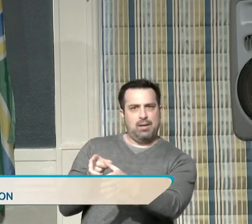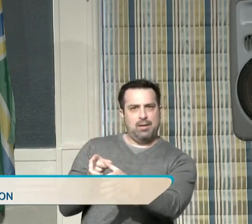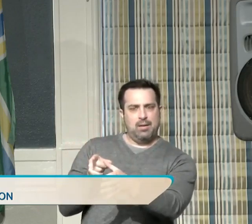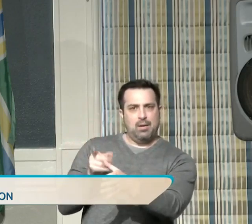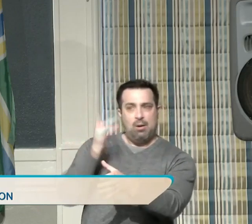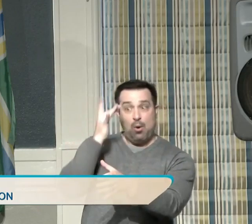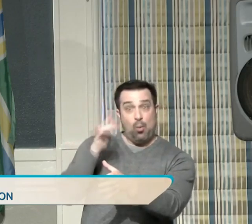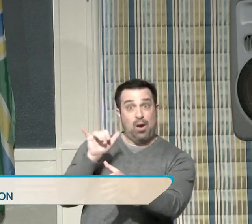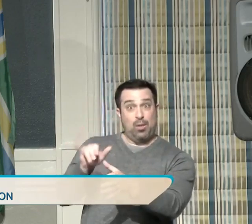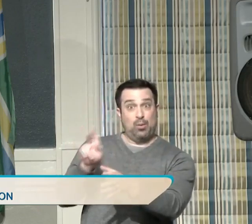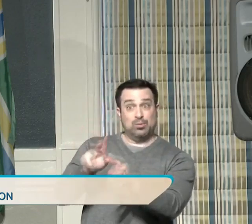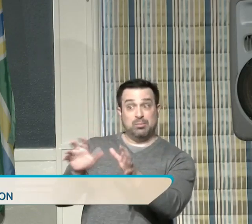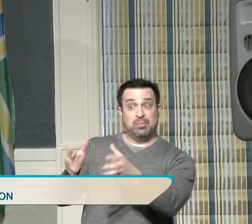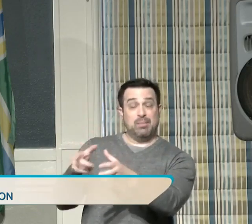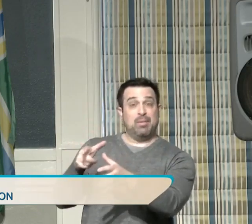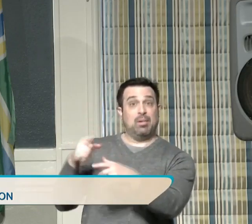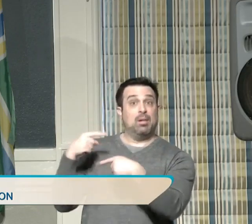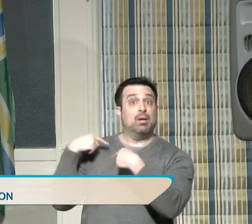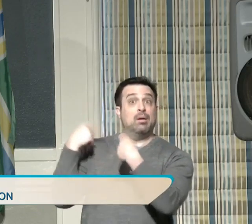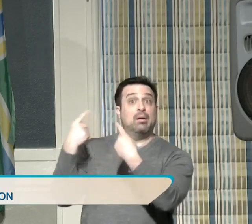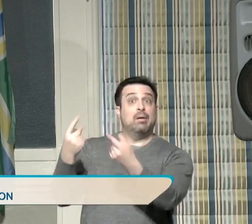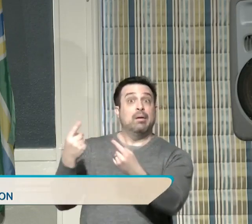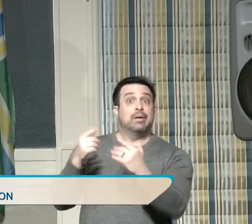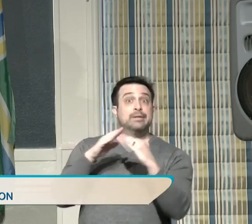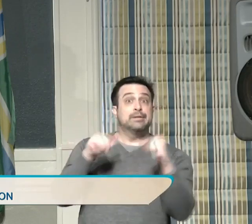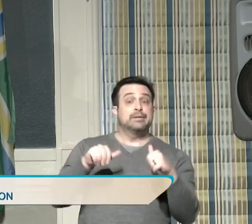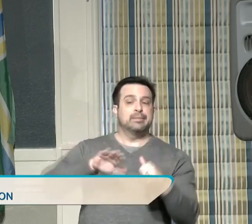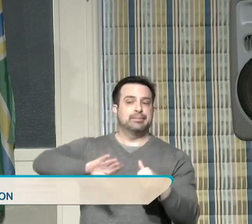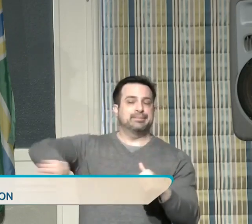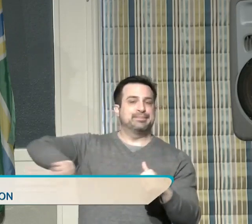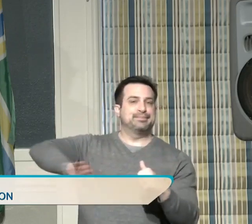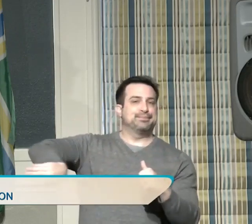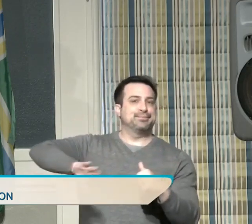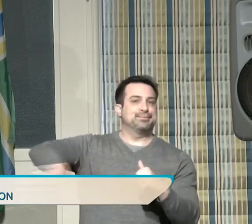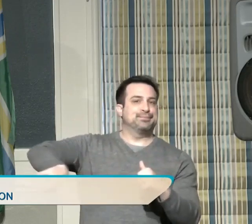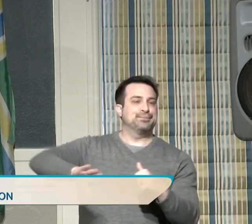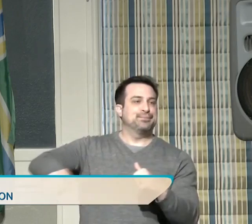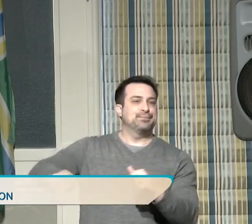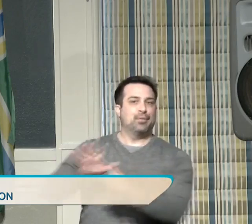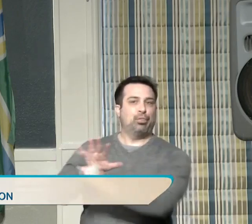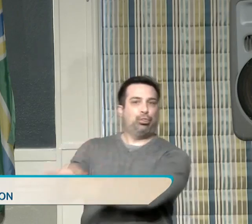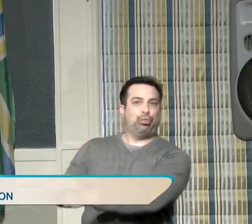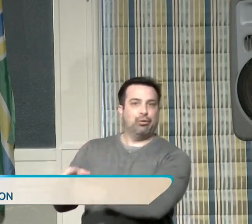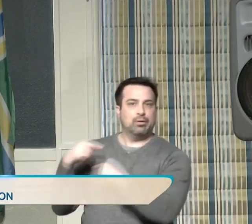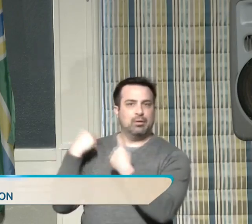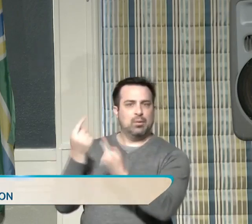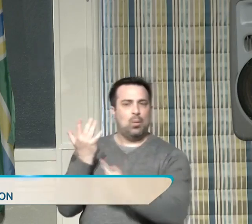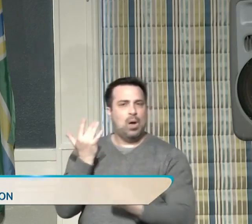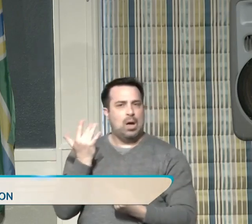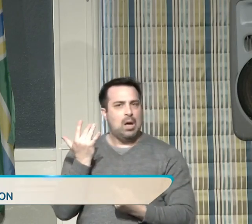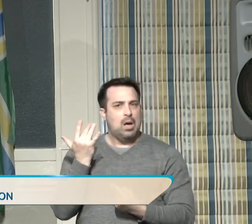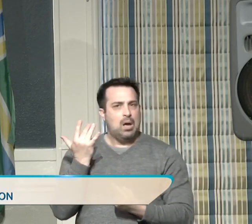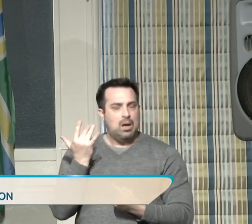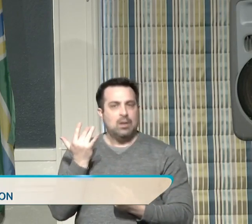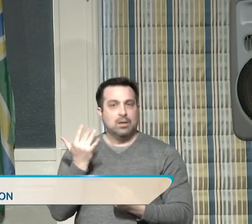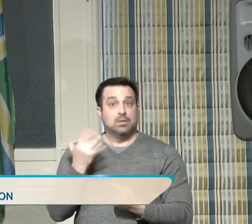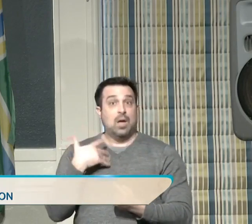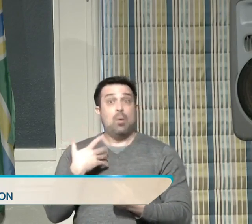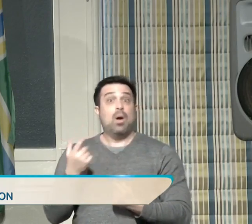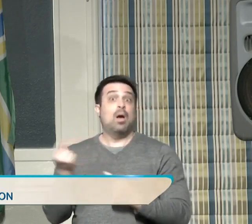been systematically over time segregated and discriminated against in our society. And I like to go back